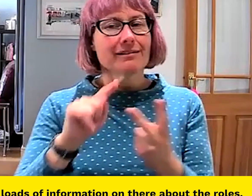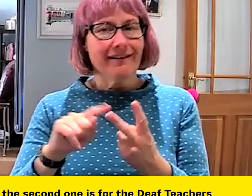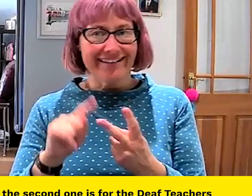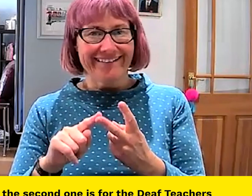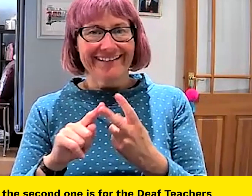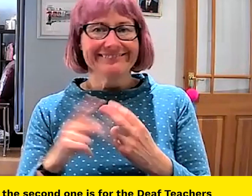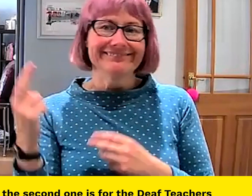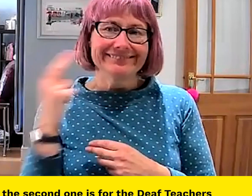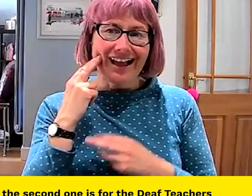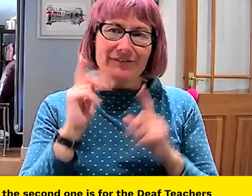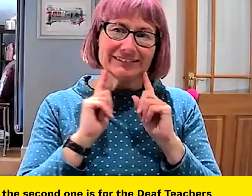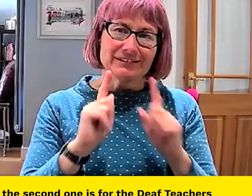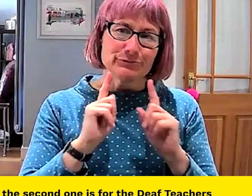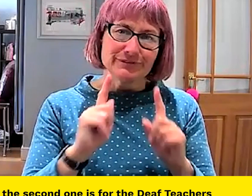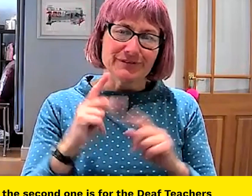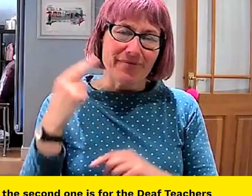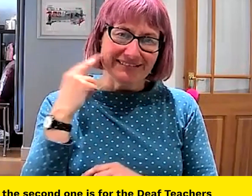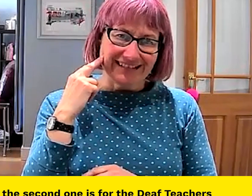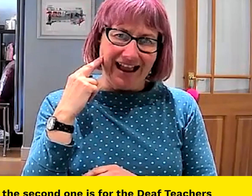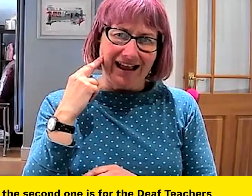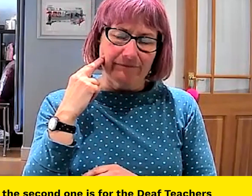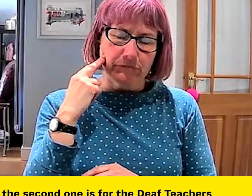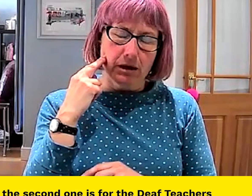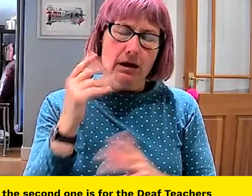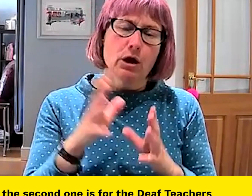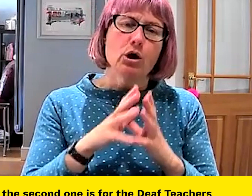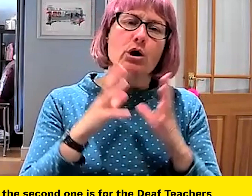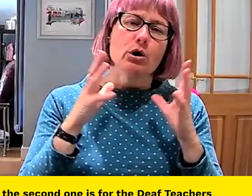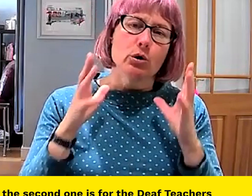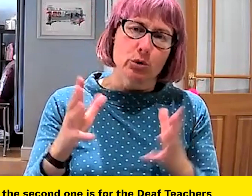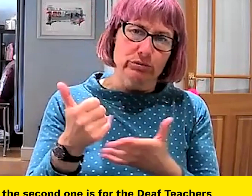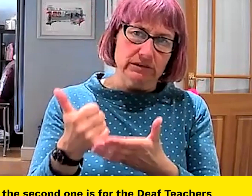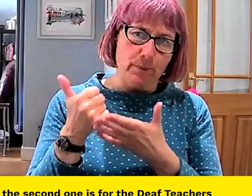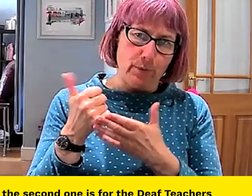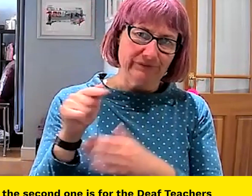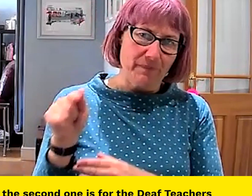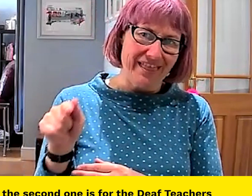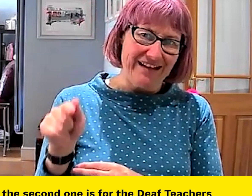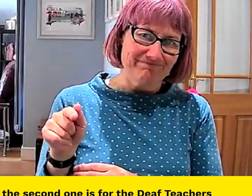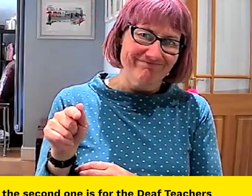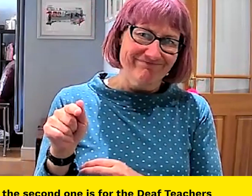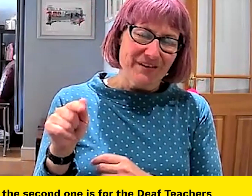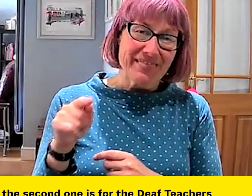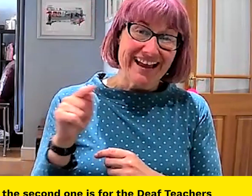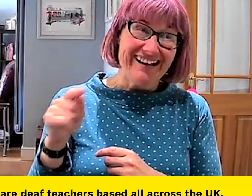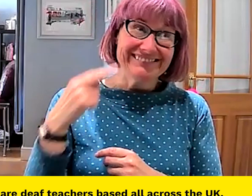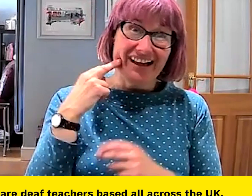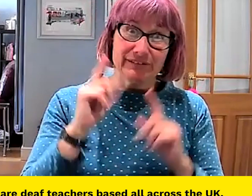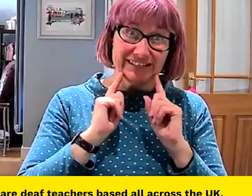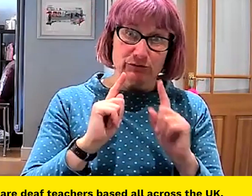And the second one is for the deaf teachers of the deaf, who are a huge support. There are deaf